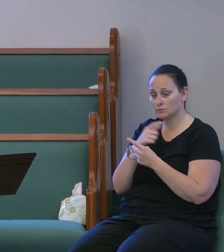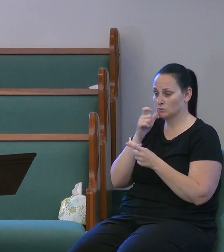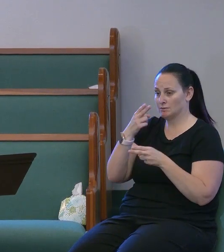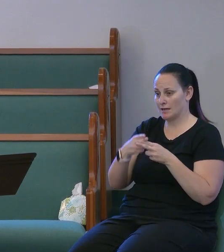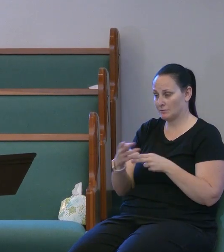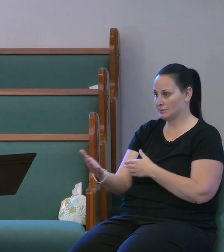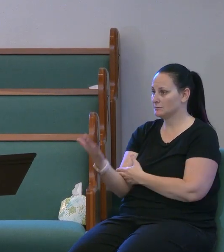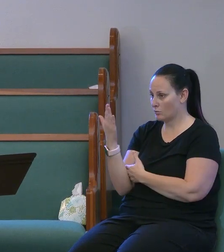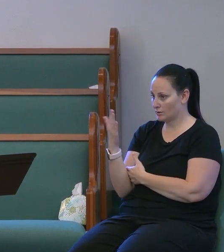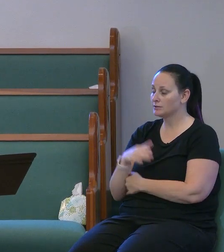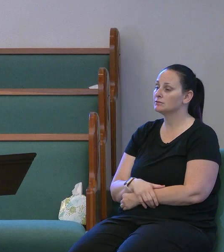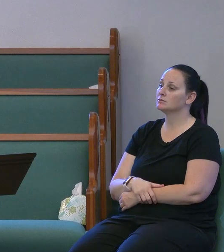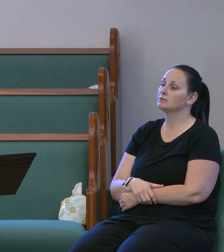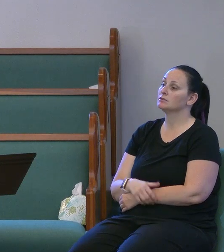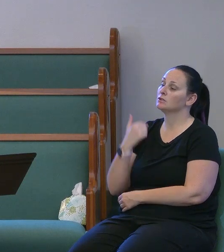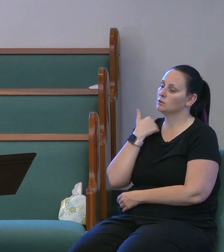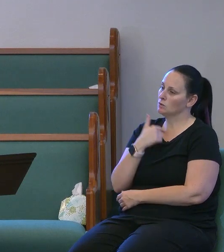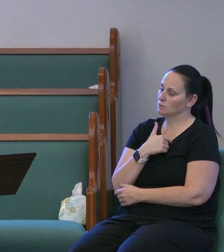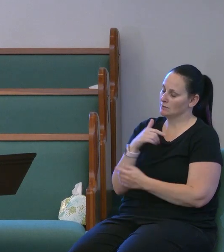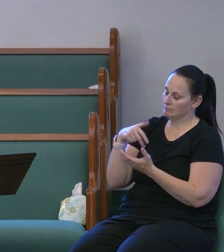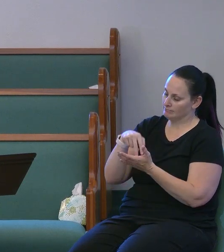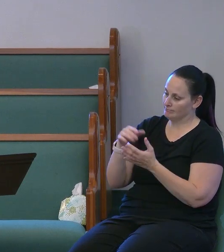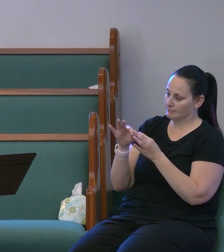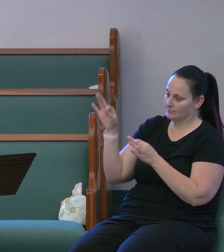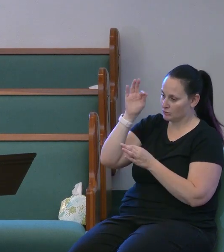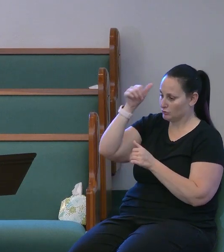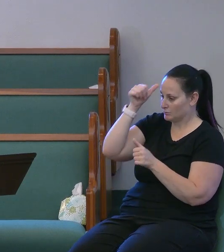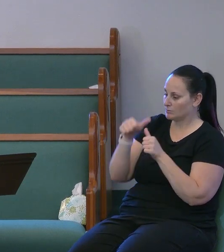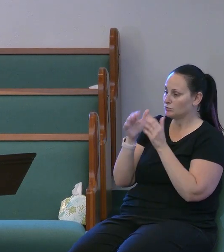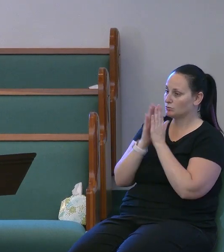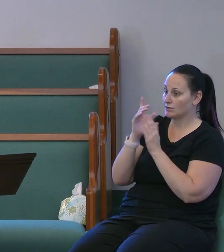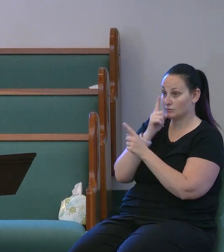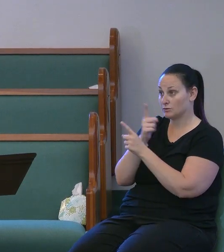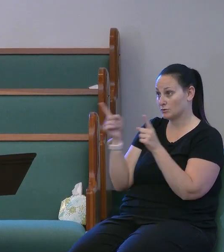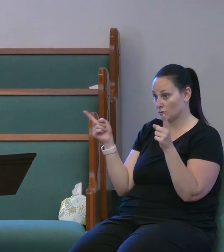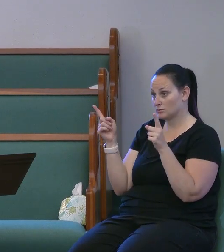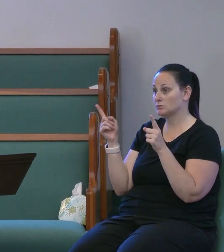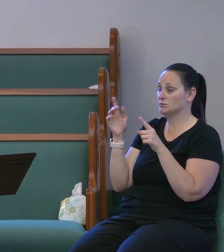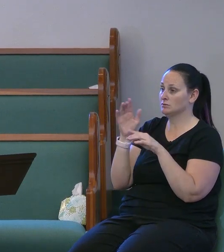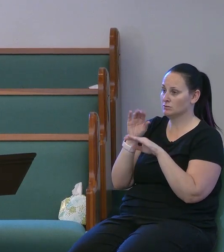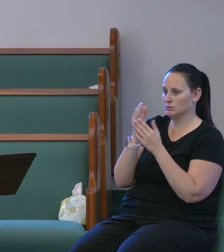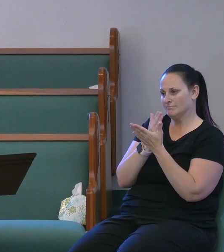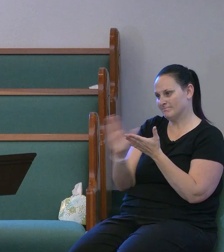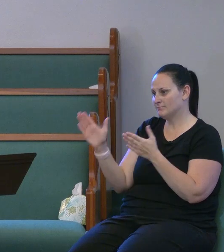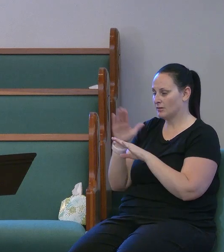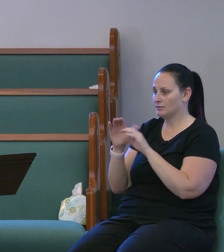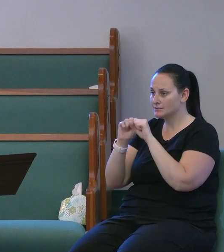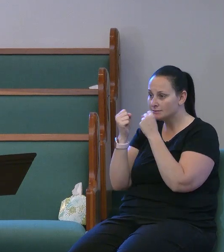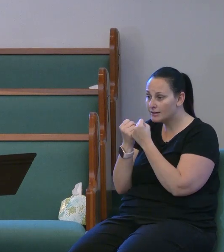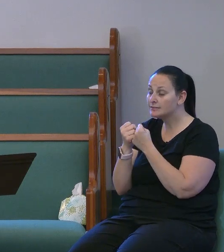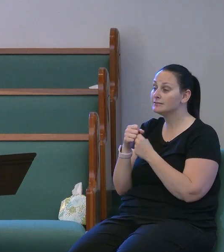morning, expand our spirits to remember and pray for those on the margins of society and of